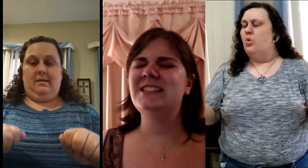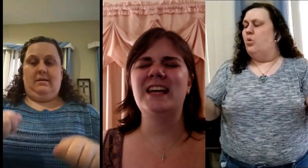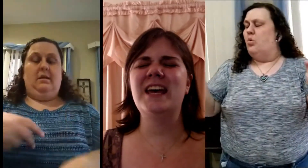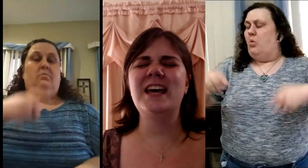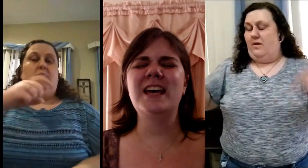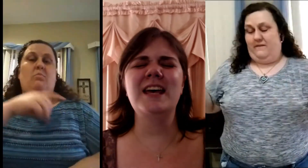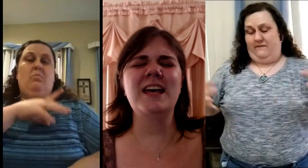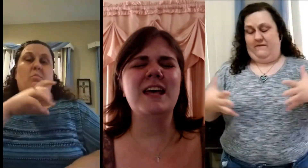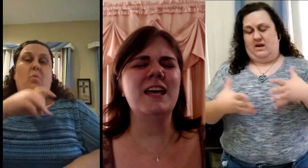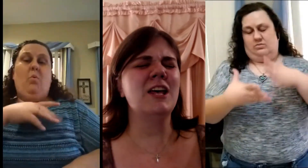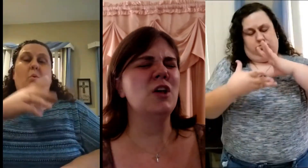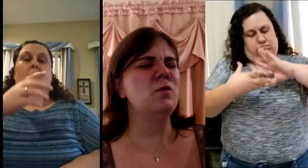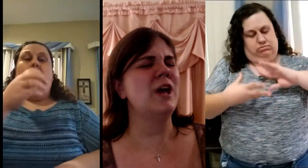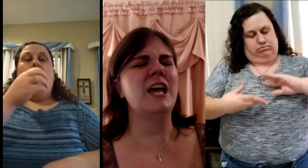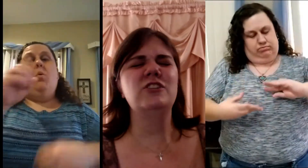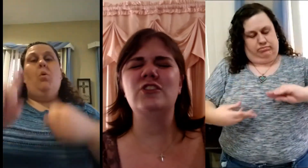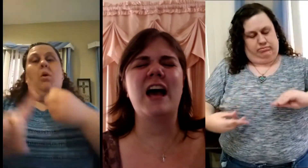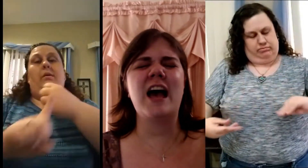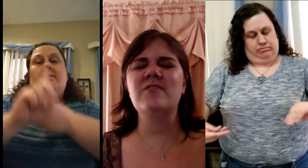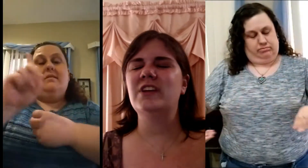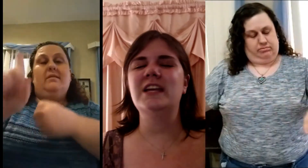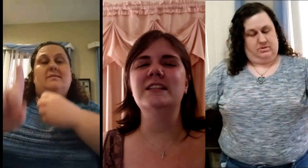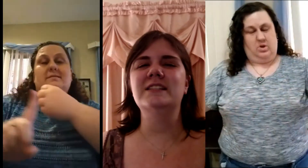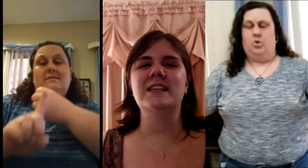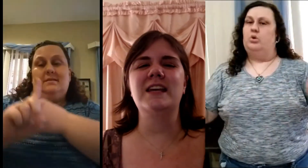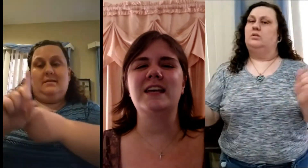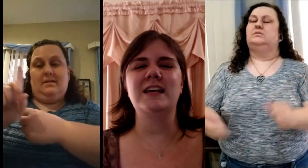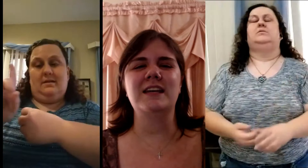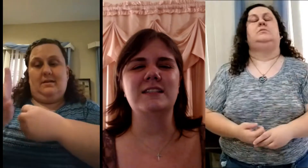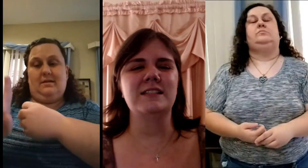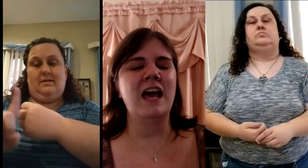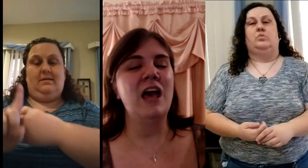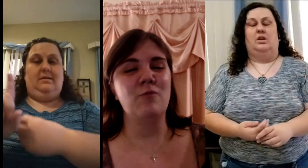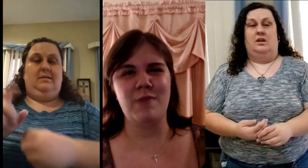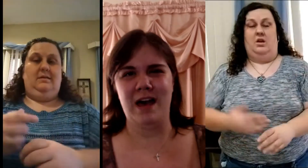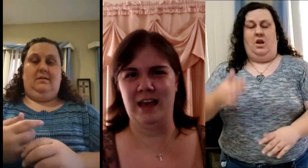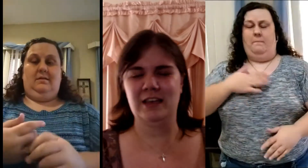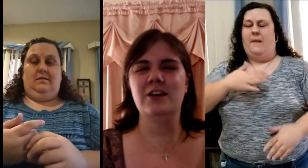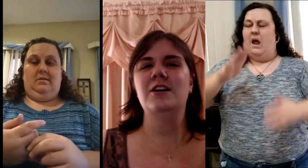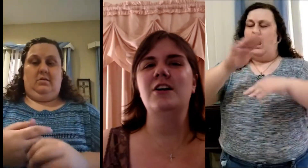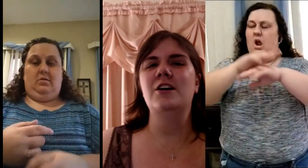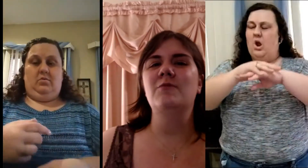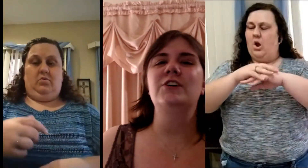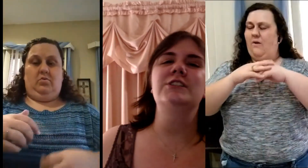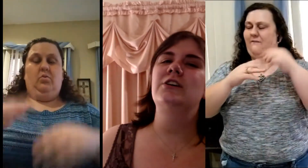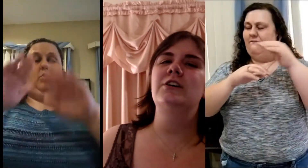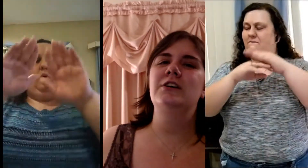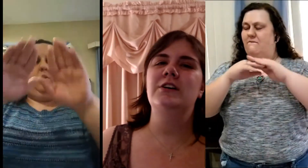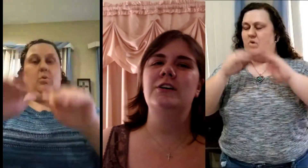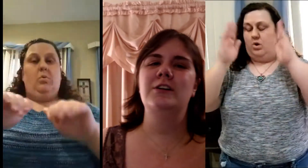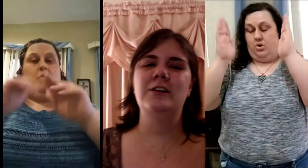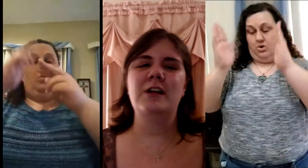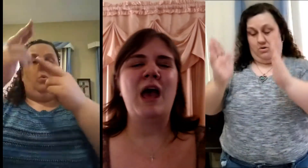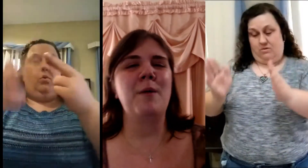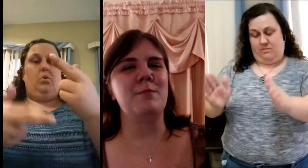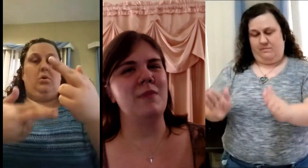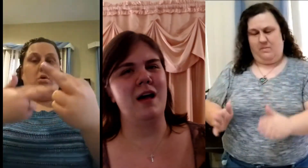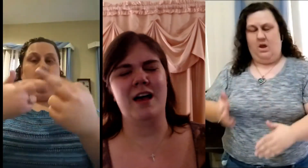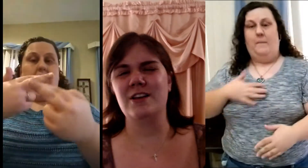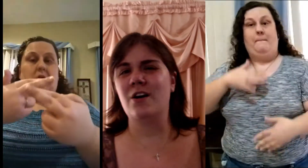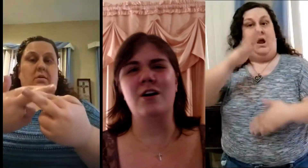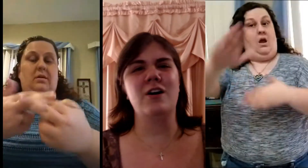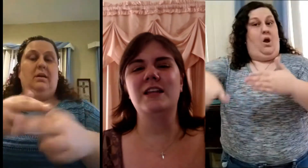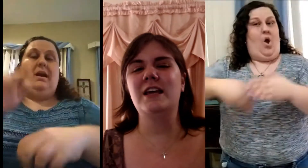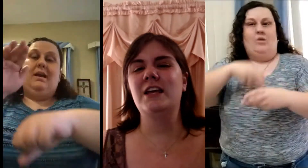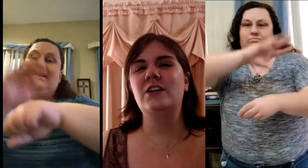are stilled, when striving cease. My comforter,